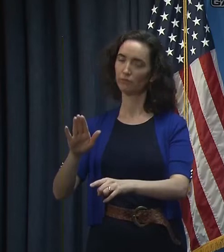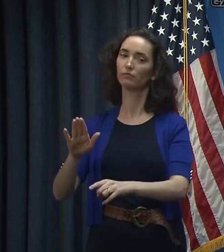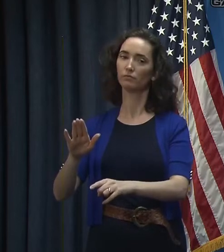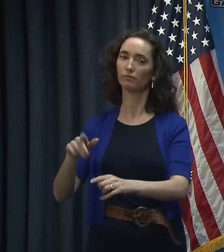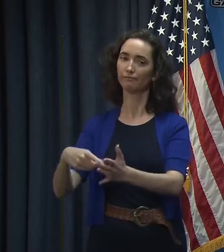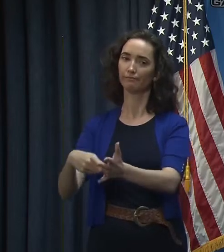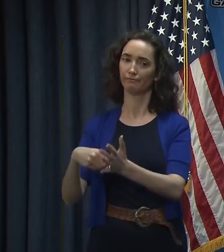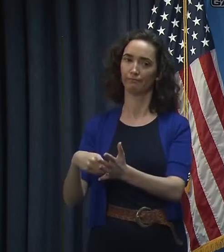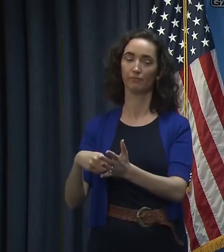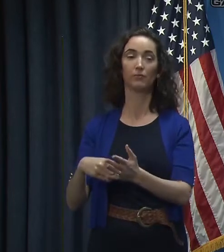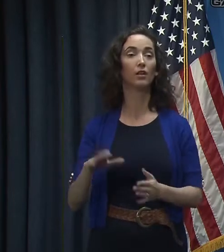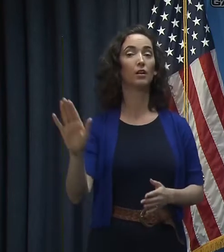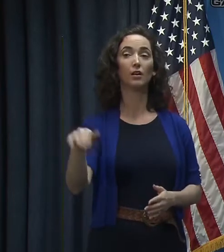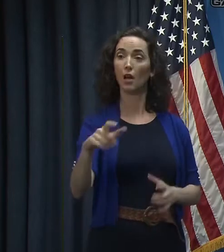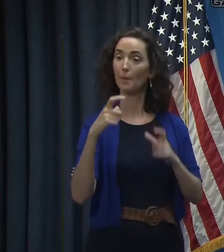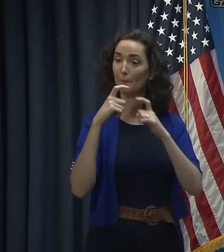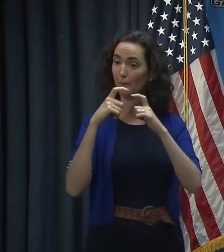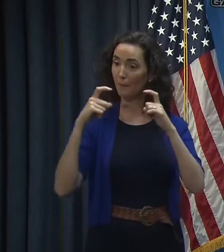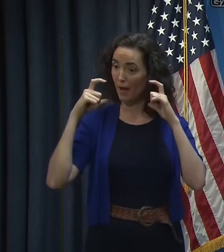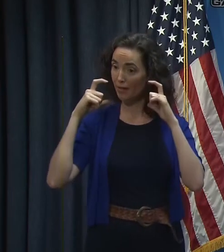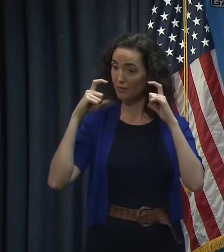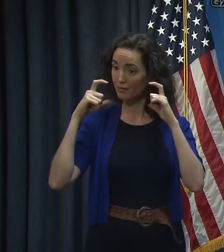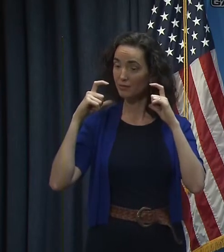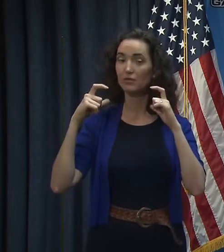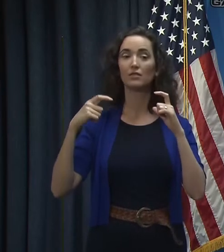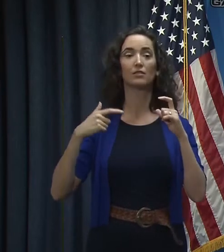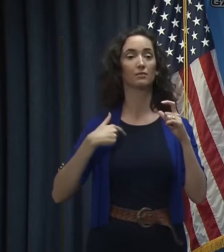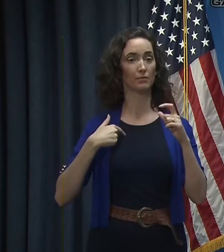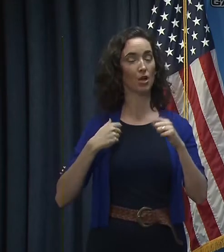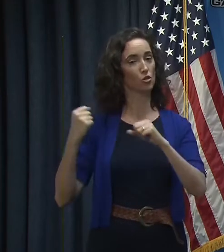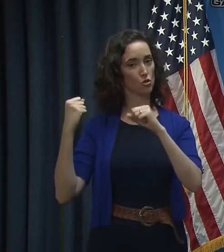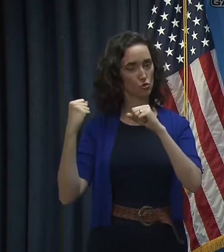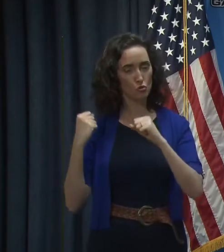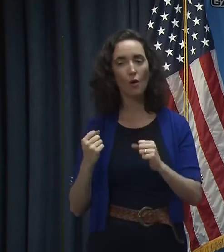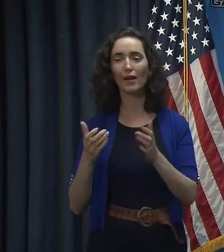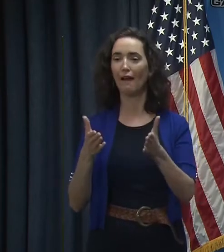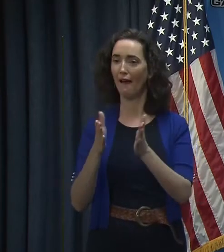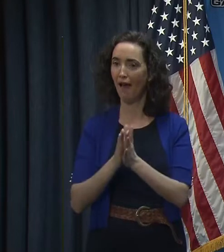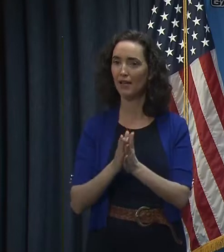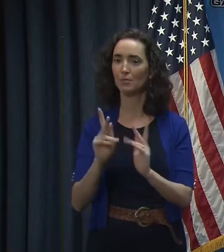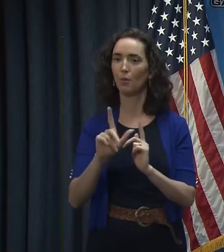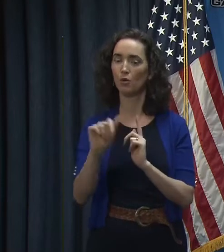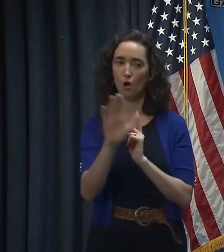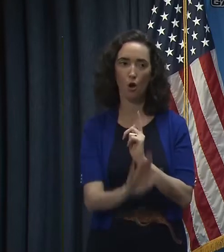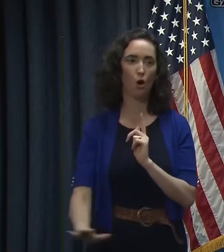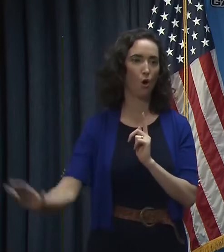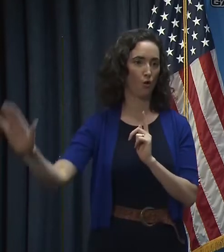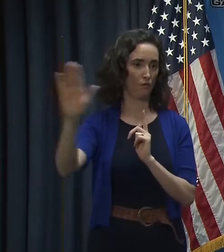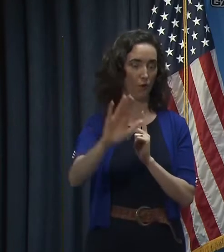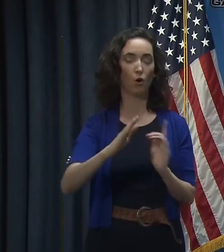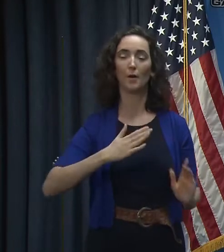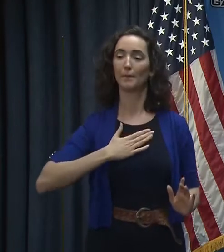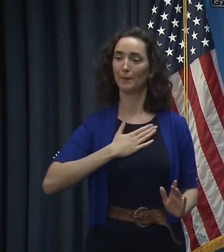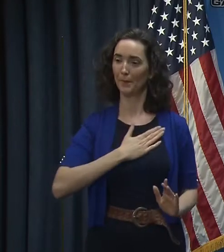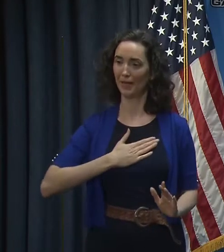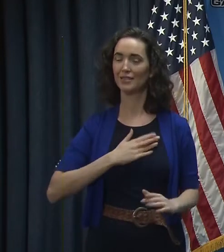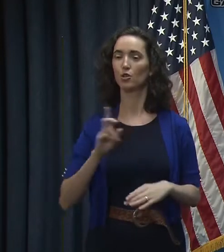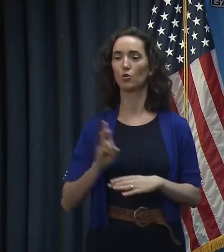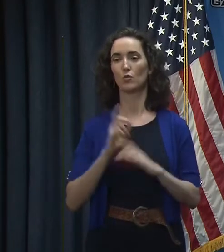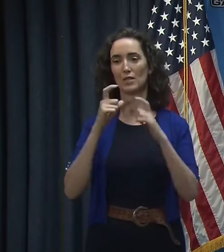And speaking of masks, I'm going to make a strong appeal to the people of Louisiana to wear masks or face